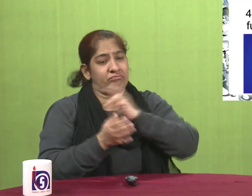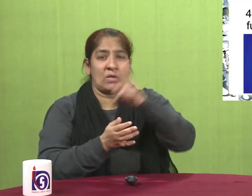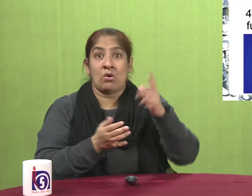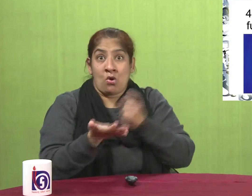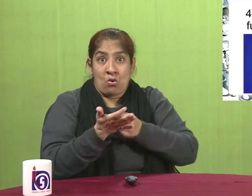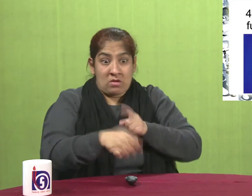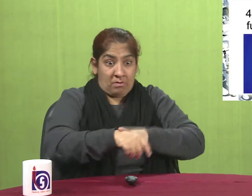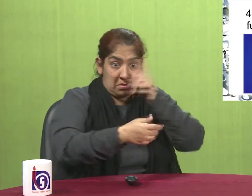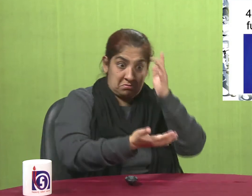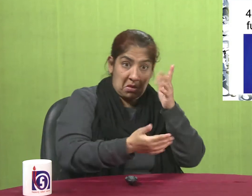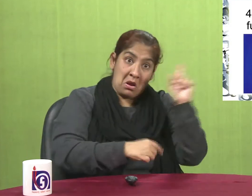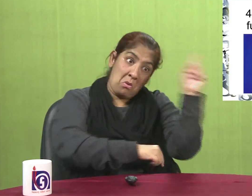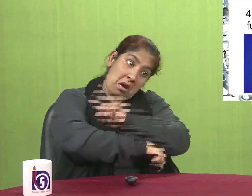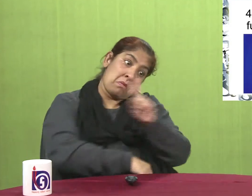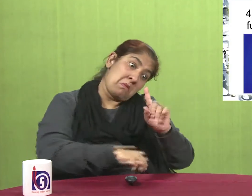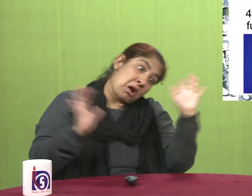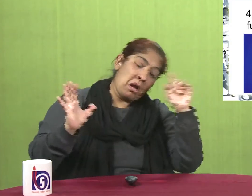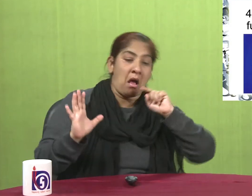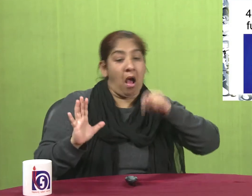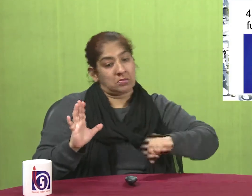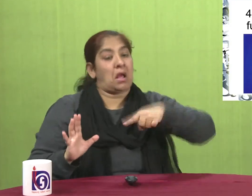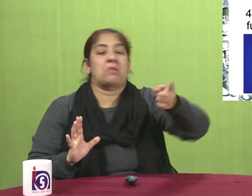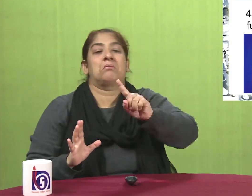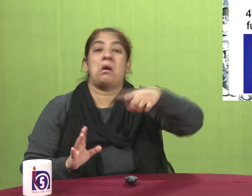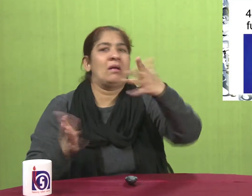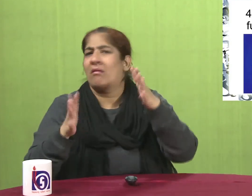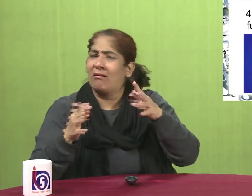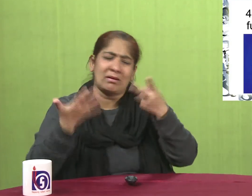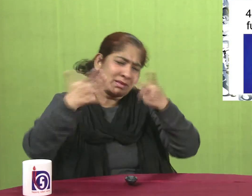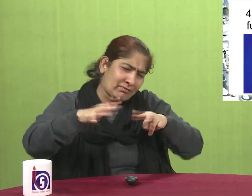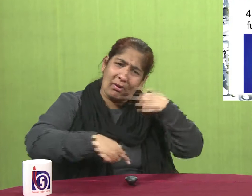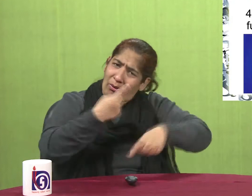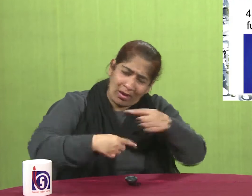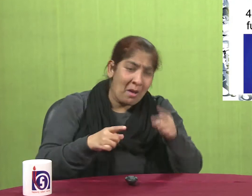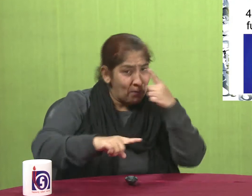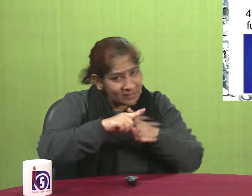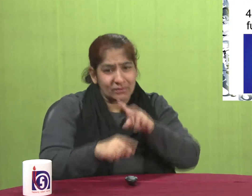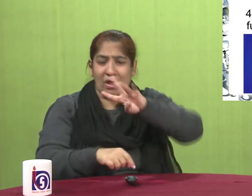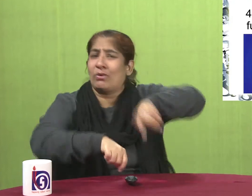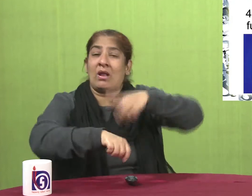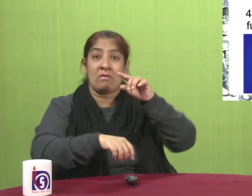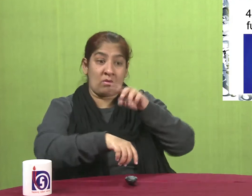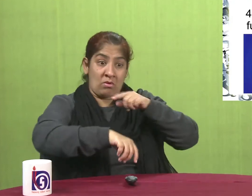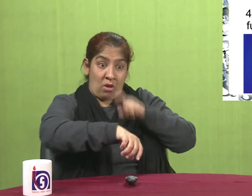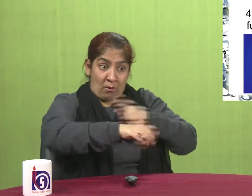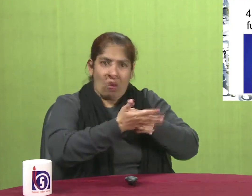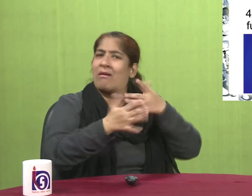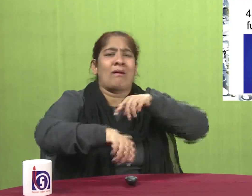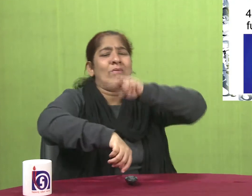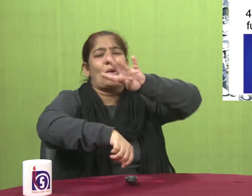24/7. There is no time limit, and it will be transferred within few hours.